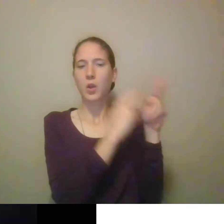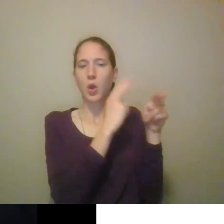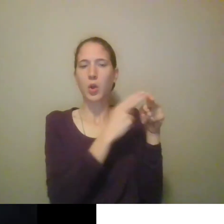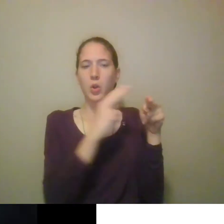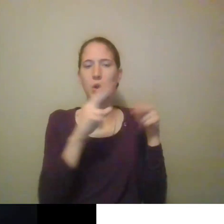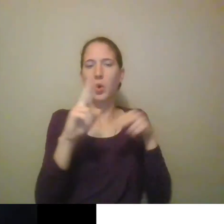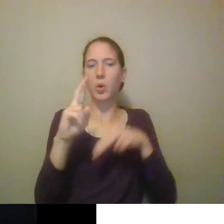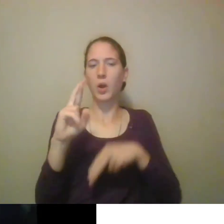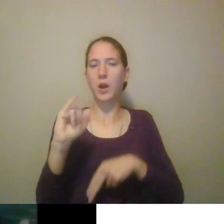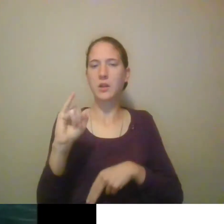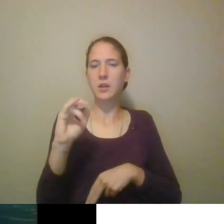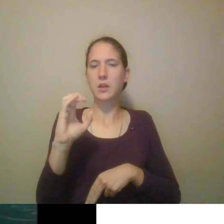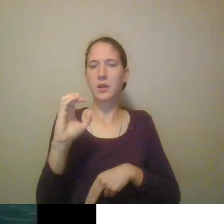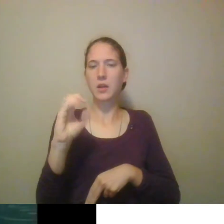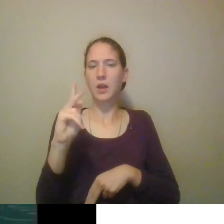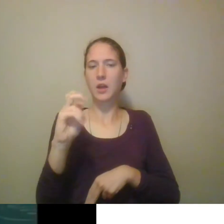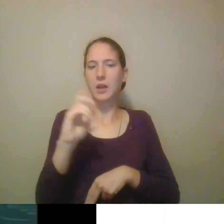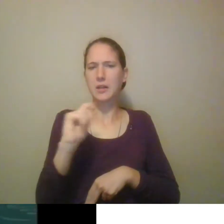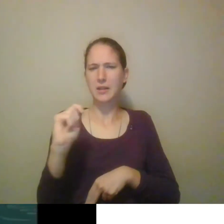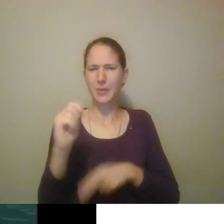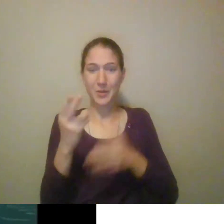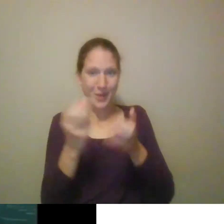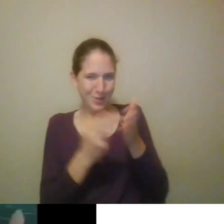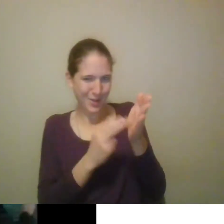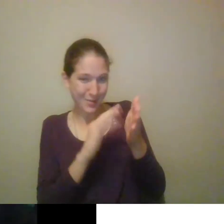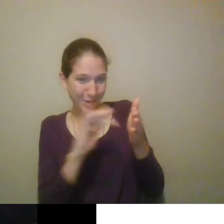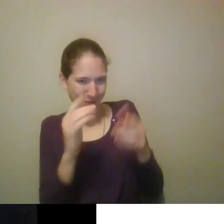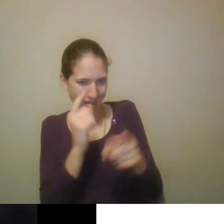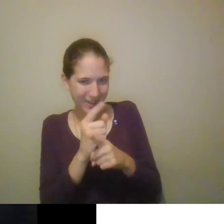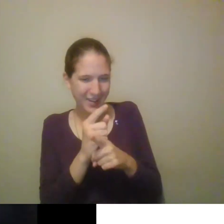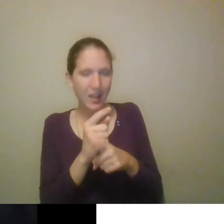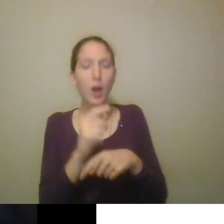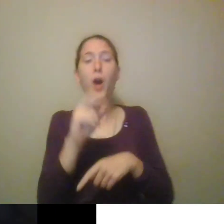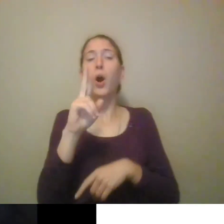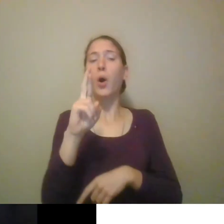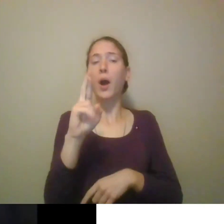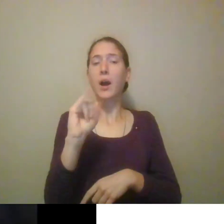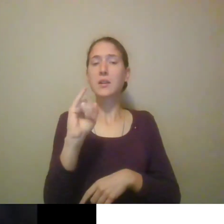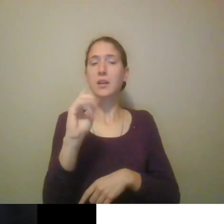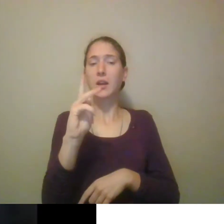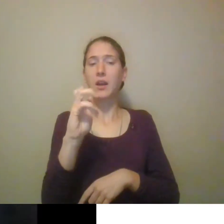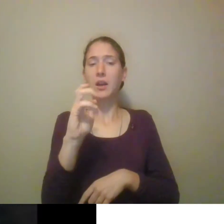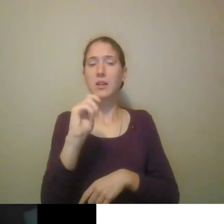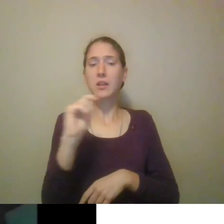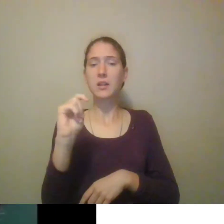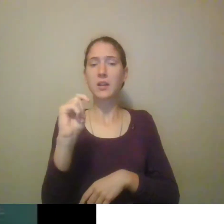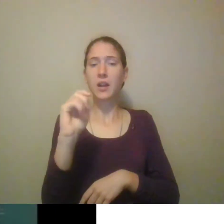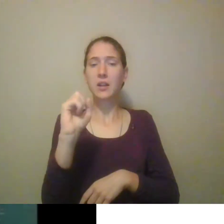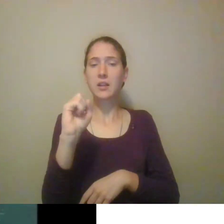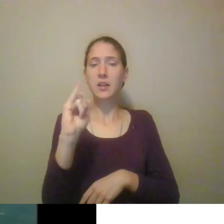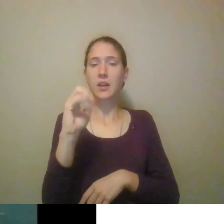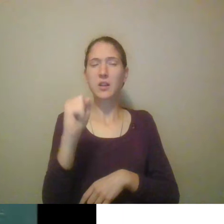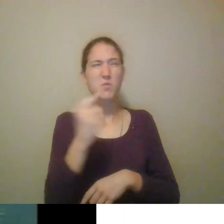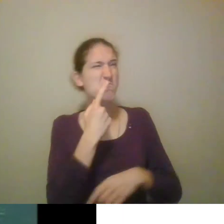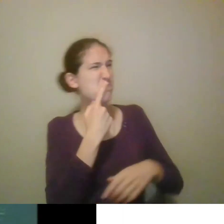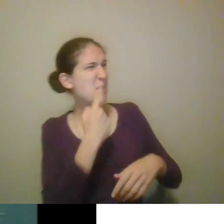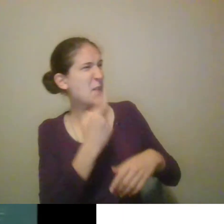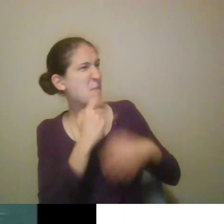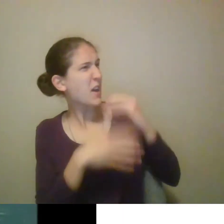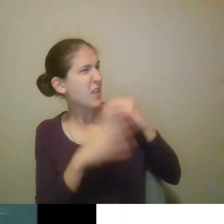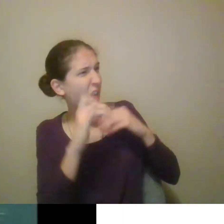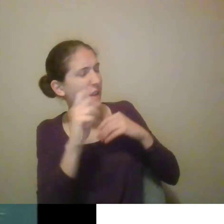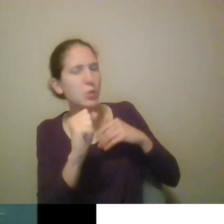Rickett, I want to make sure it's SIAS. Those are the red blood cells? Okay, no, this is